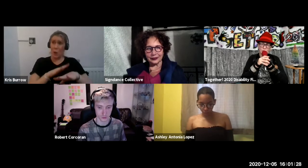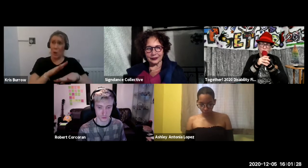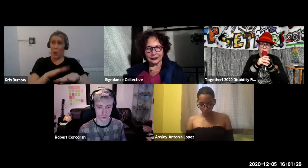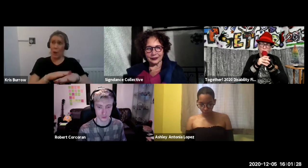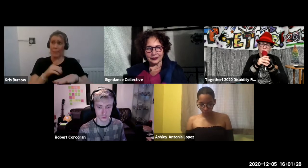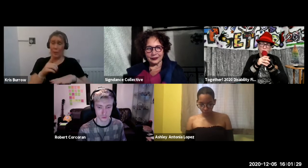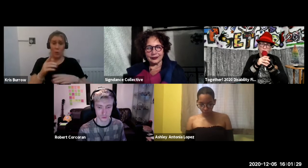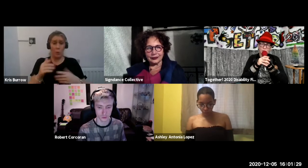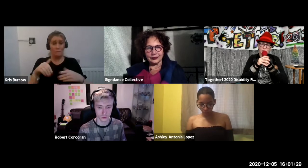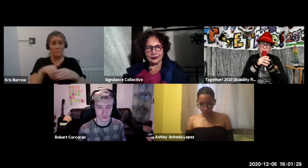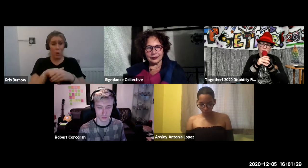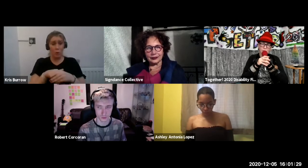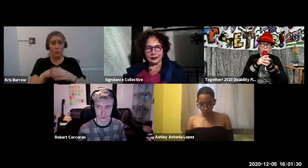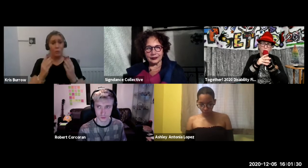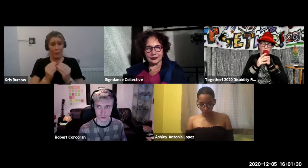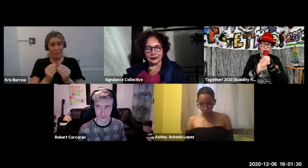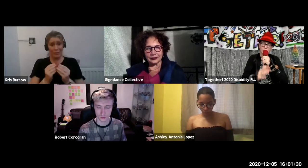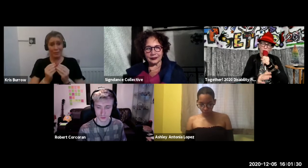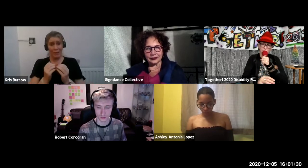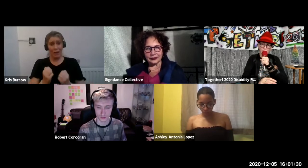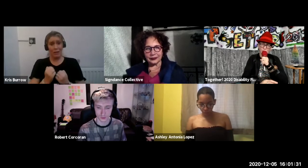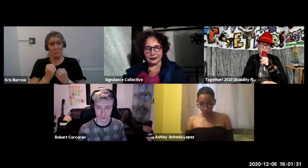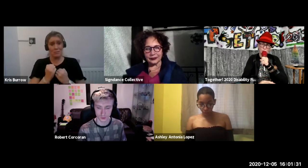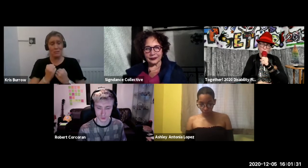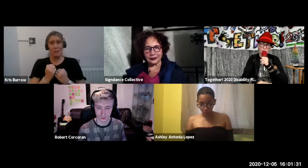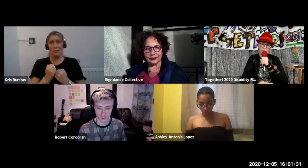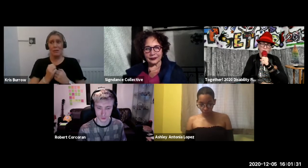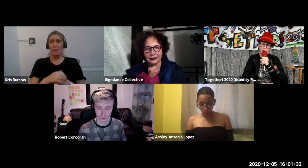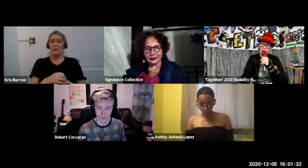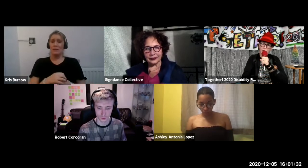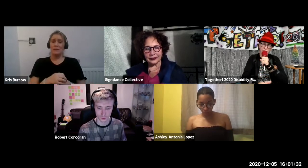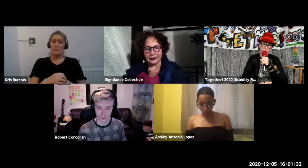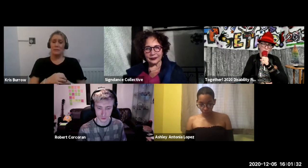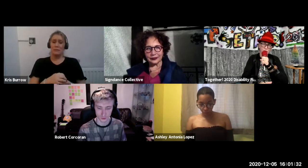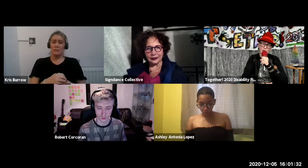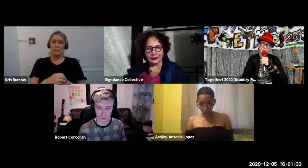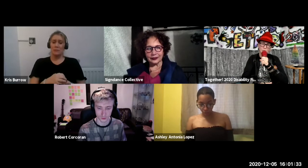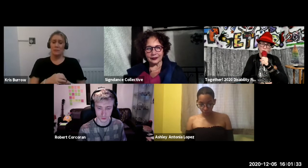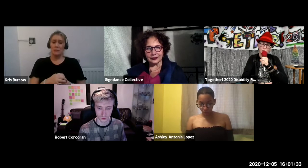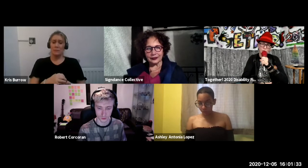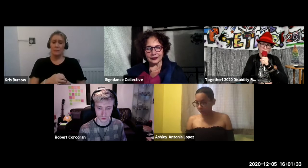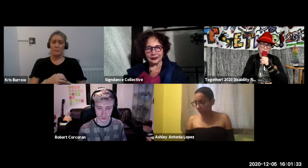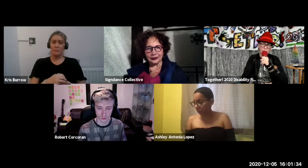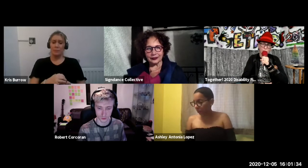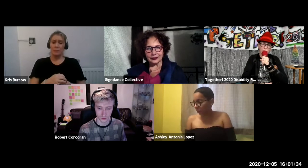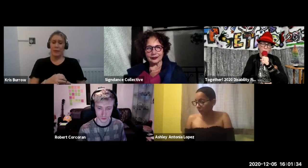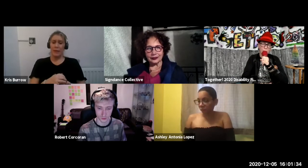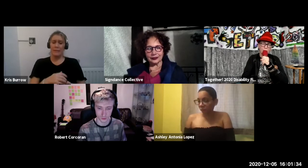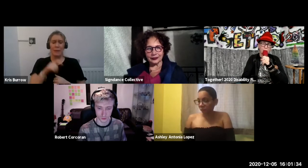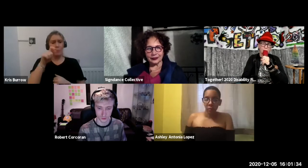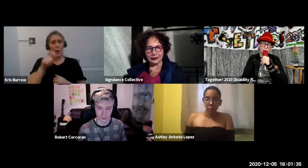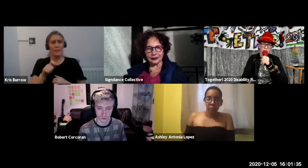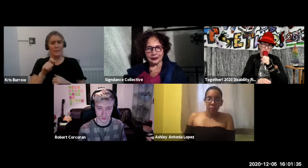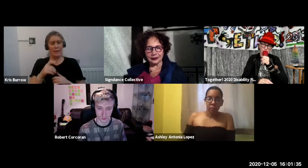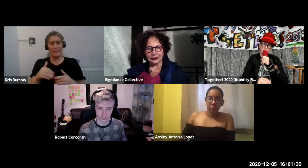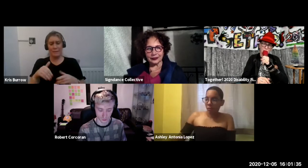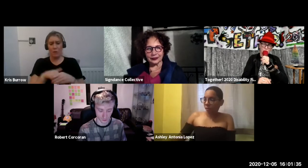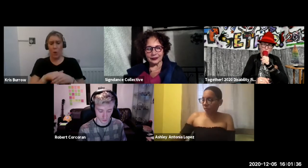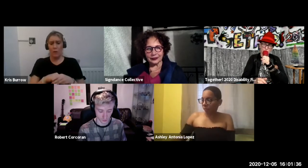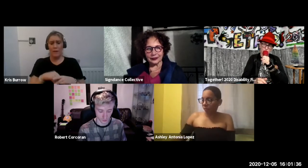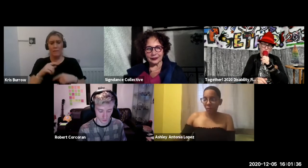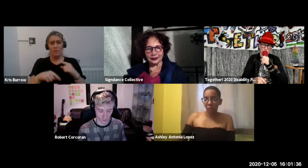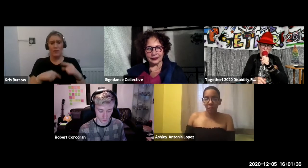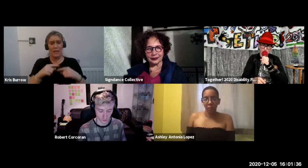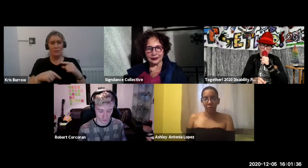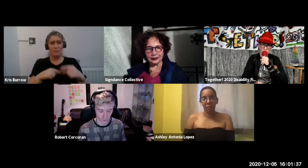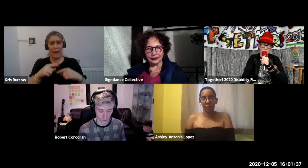with us, but there's somebody who occasionally comes to our year-round outreach clubs program who is only